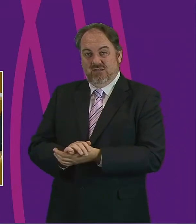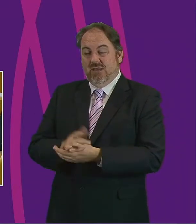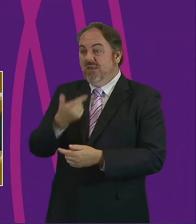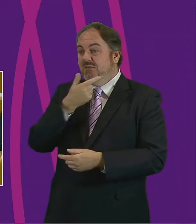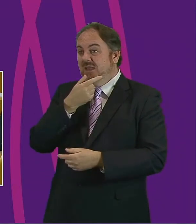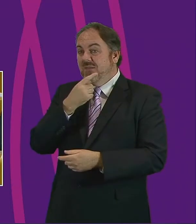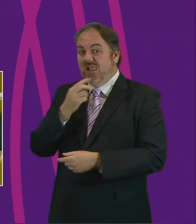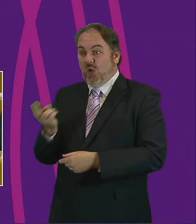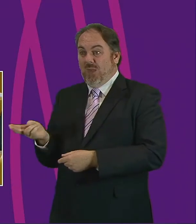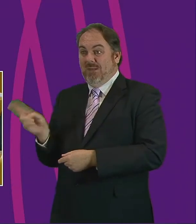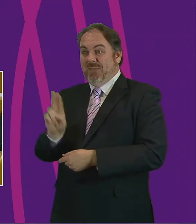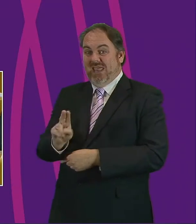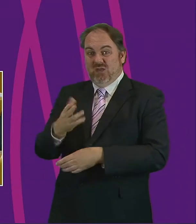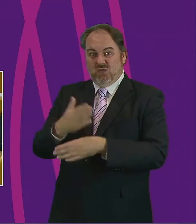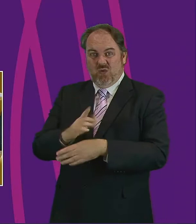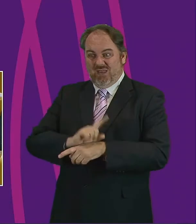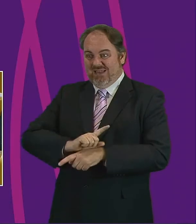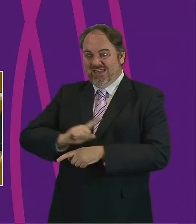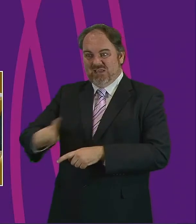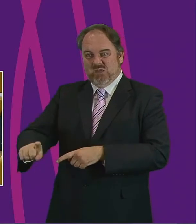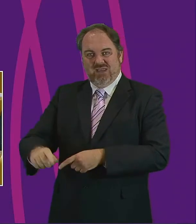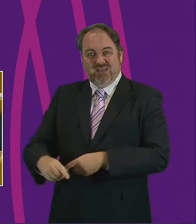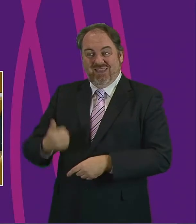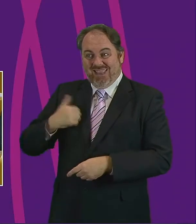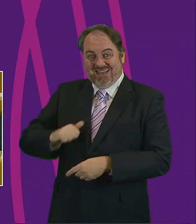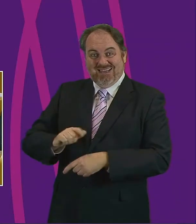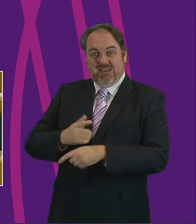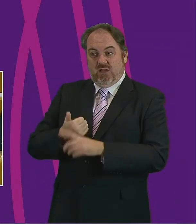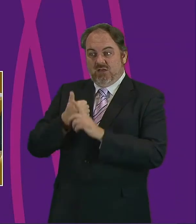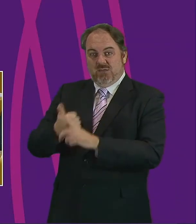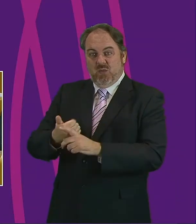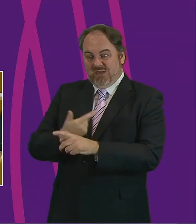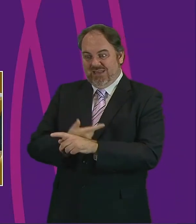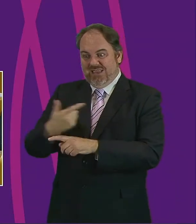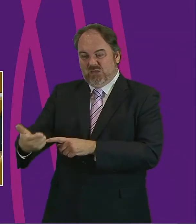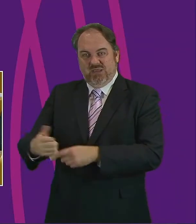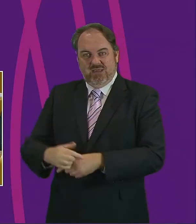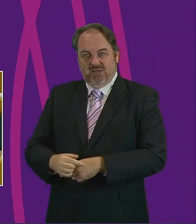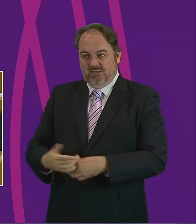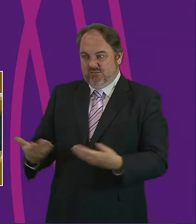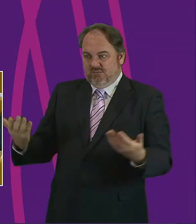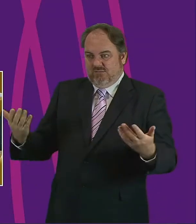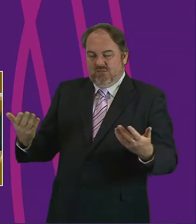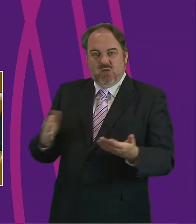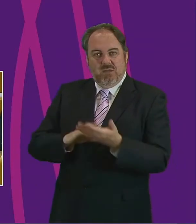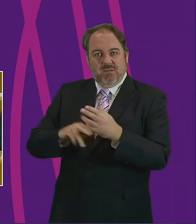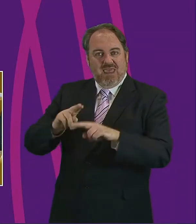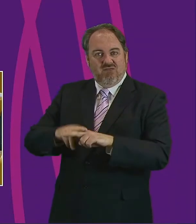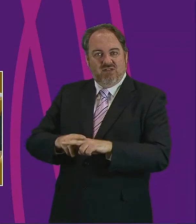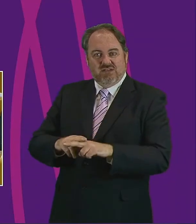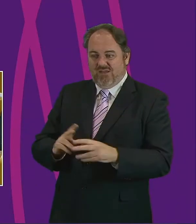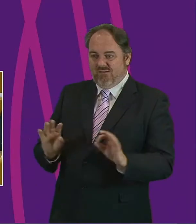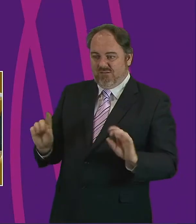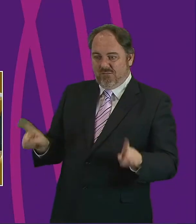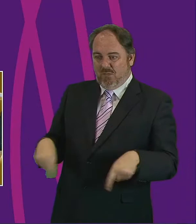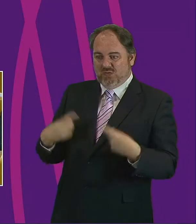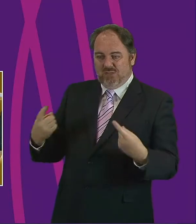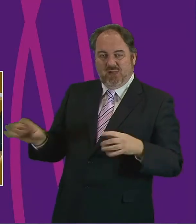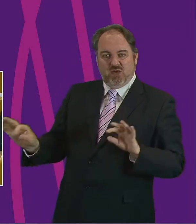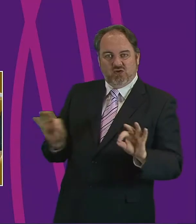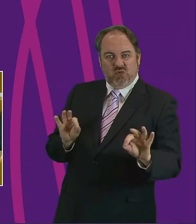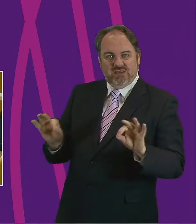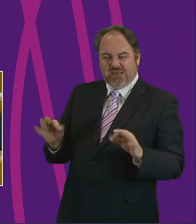work next week. They need the support next week. The government have put parents in an impossible position.